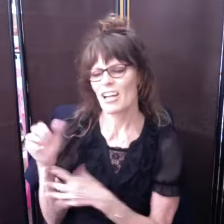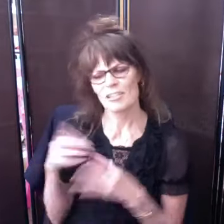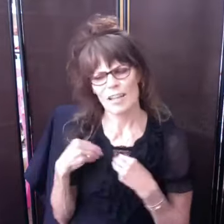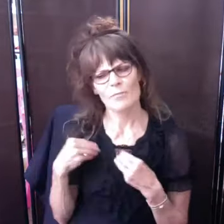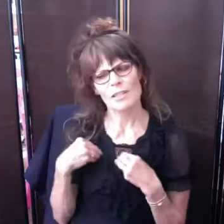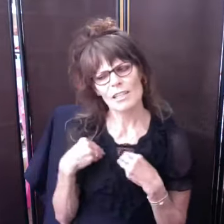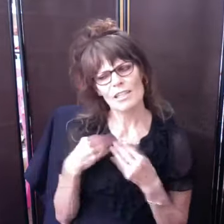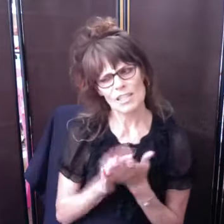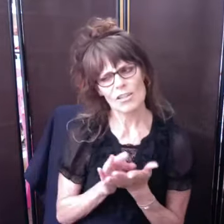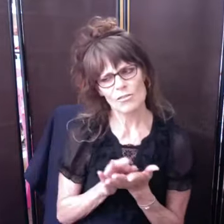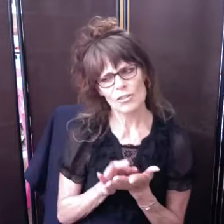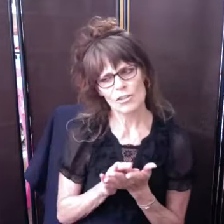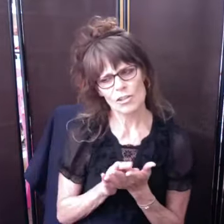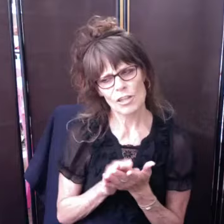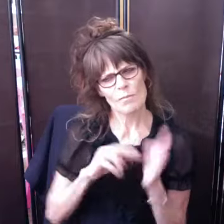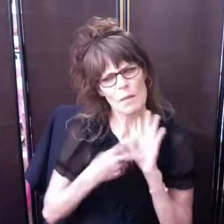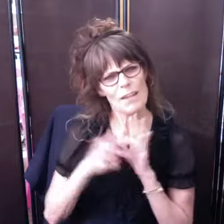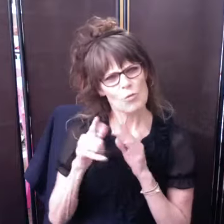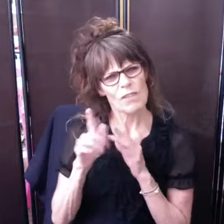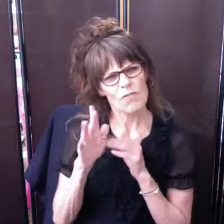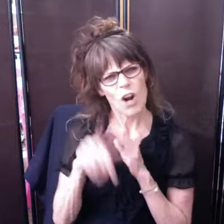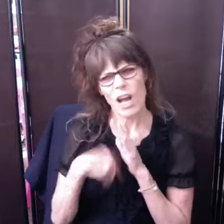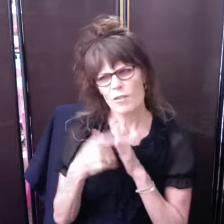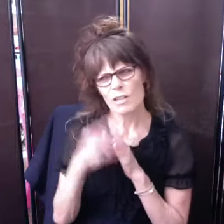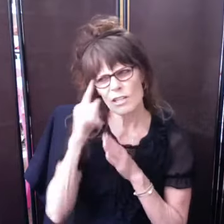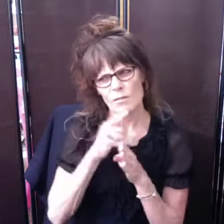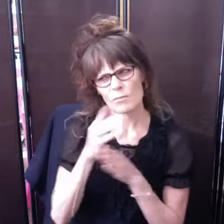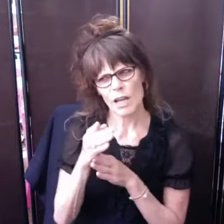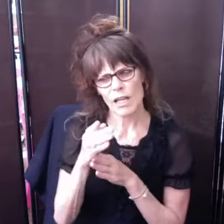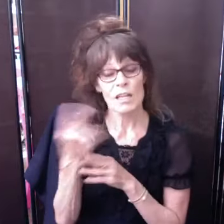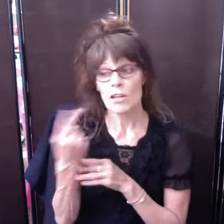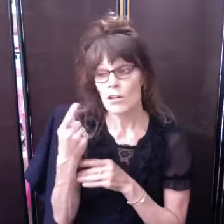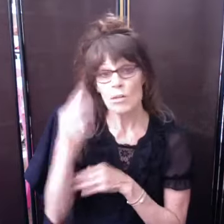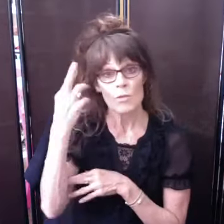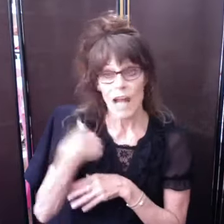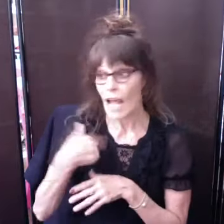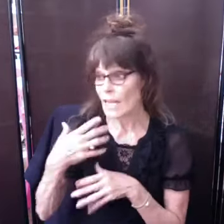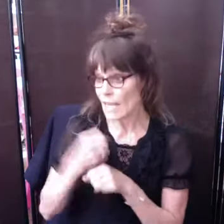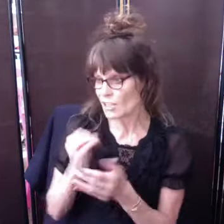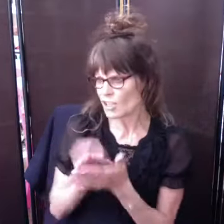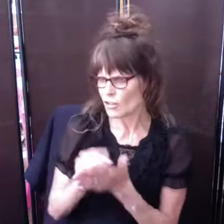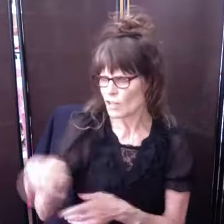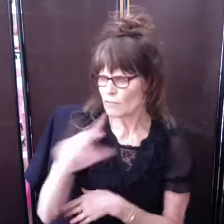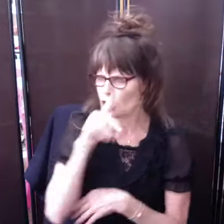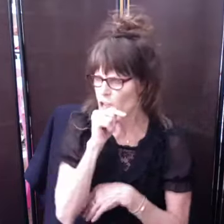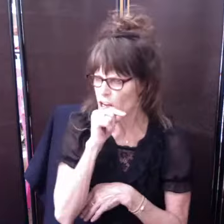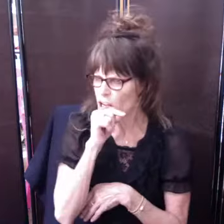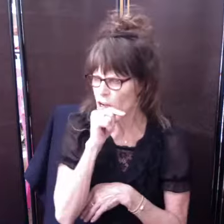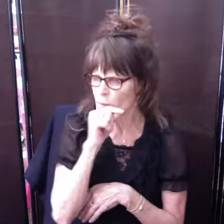with commitment 24 hours of sobriety in my part of the AA world. And the only reason I got the chip so everybody would shut up. And I had a bottle of Tanqueray gin. It was hot, but it